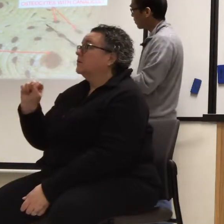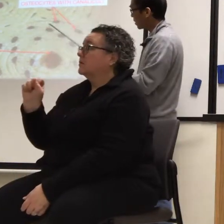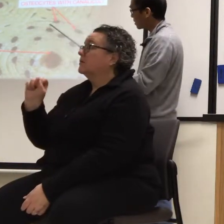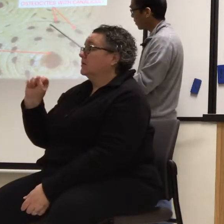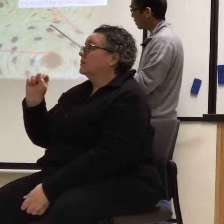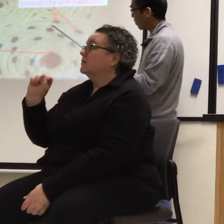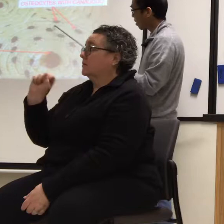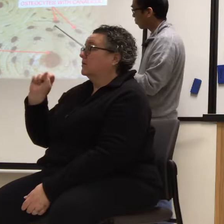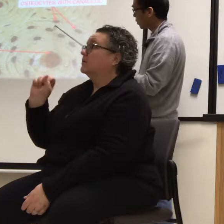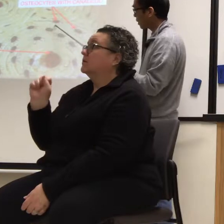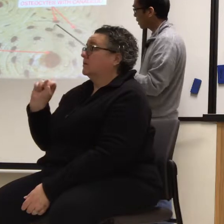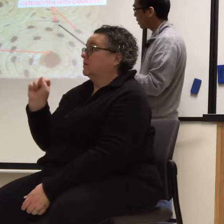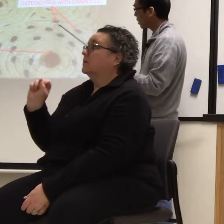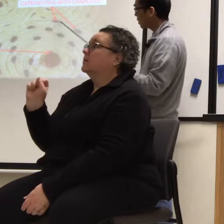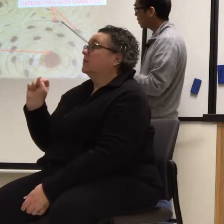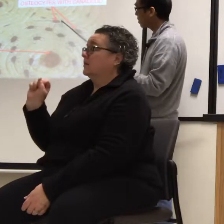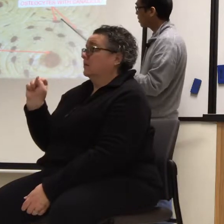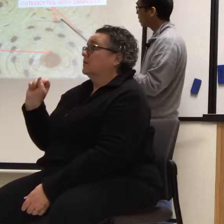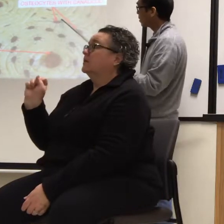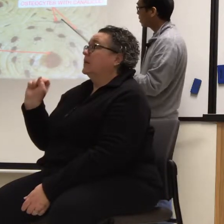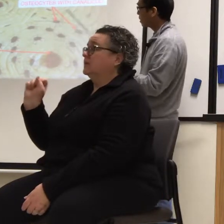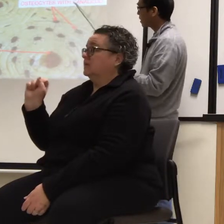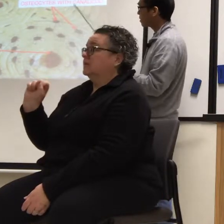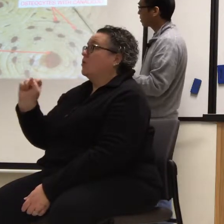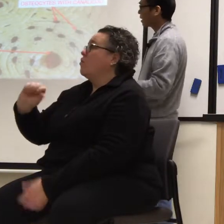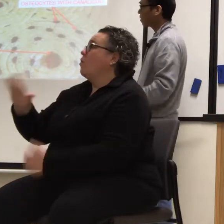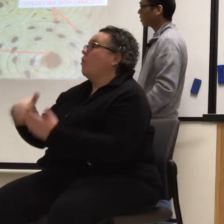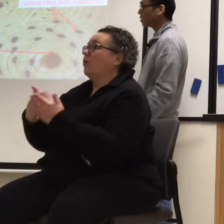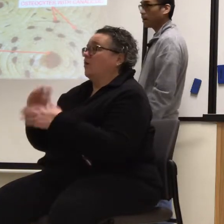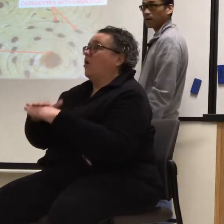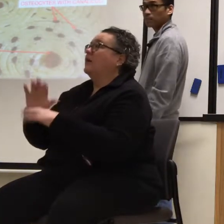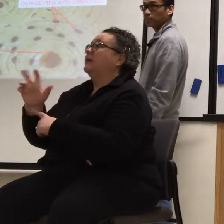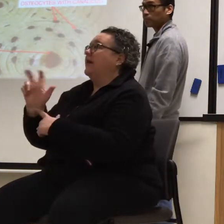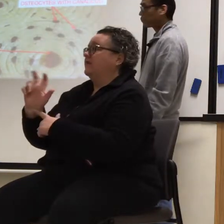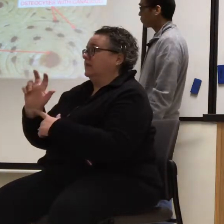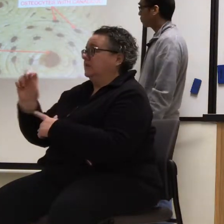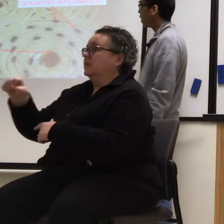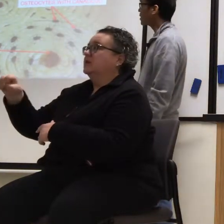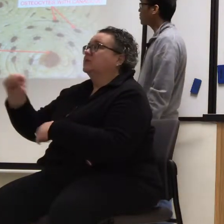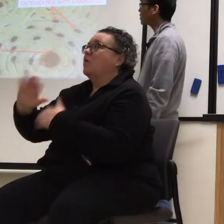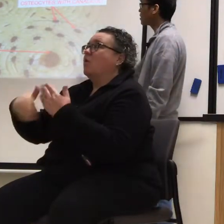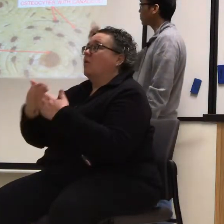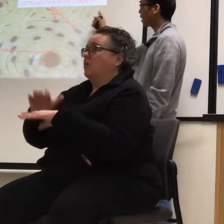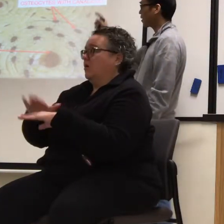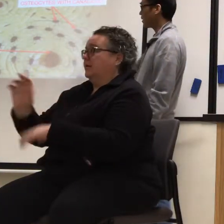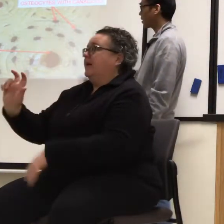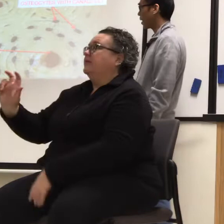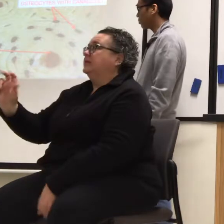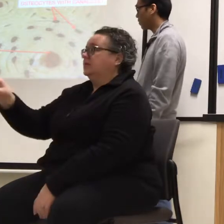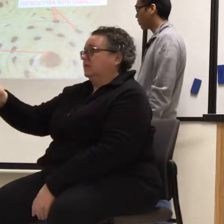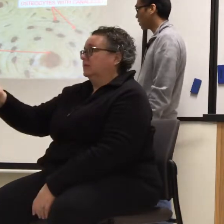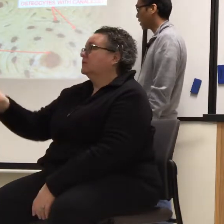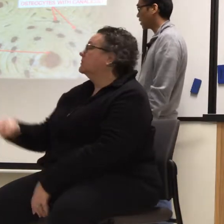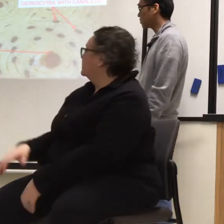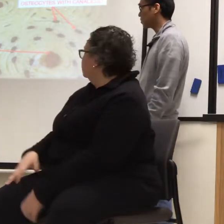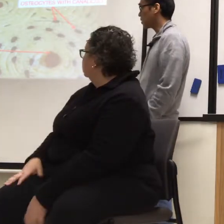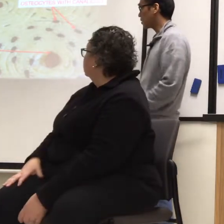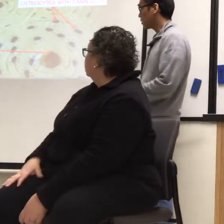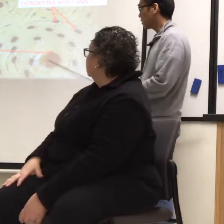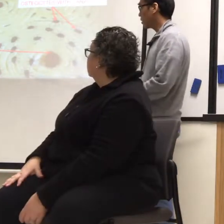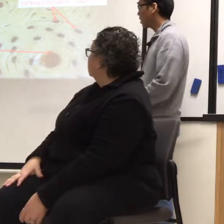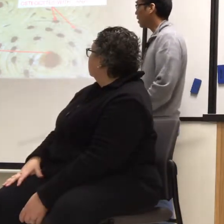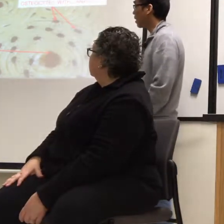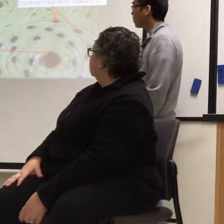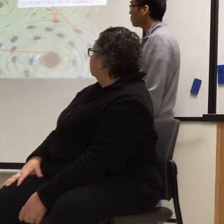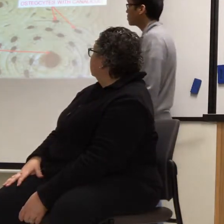Osteocytes, and then because they made them all prickly looking, that's the canaliculi. So osteocytes with canaliculi would be the correct answer. And